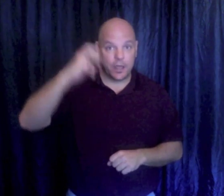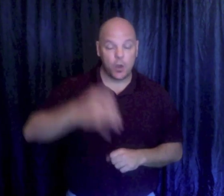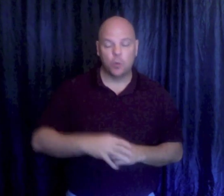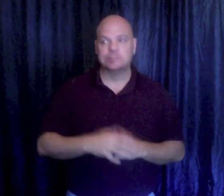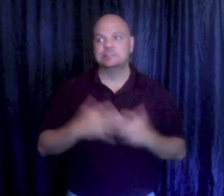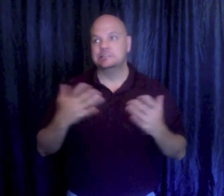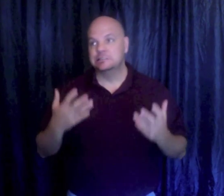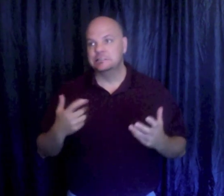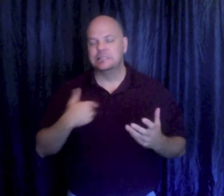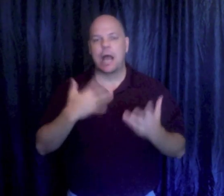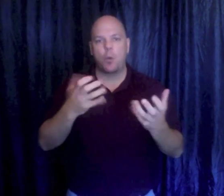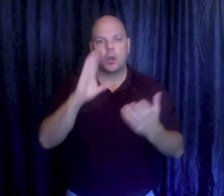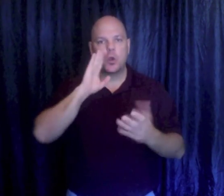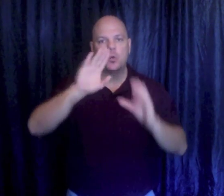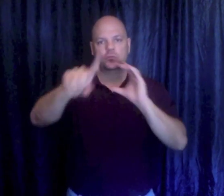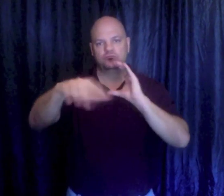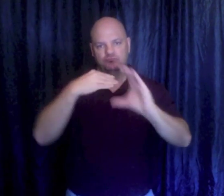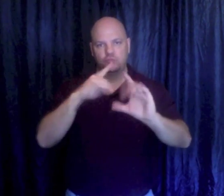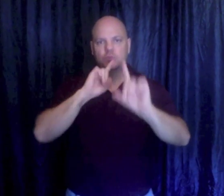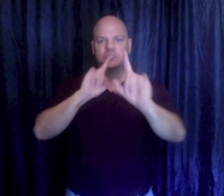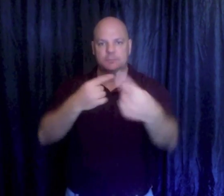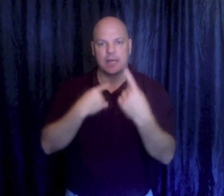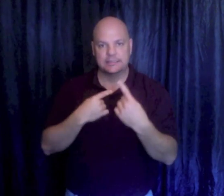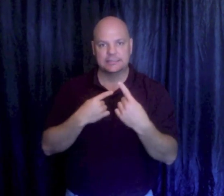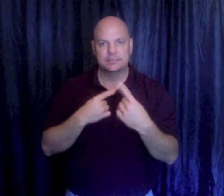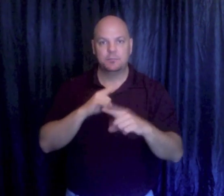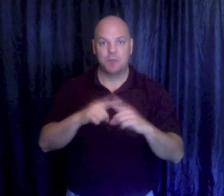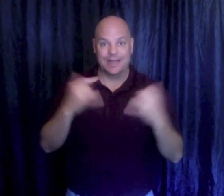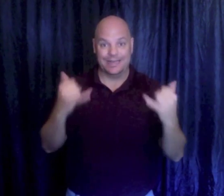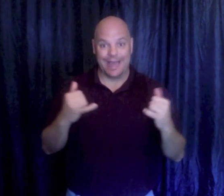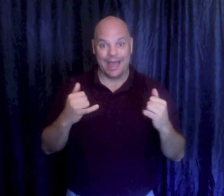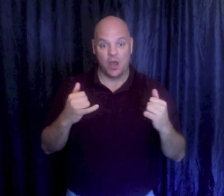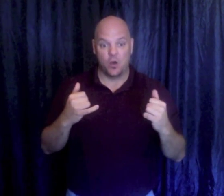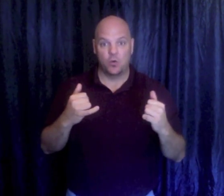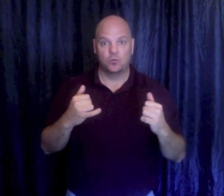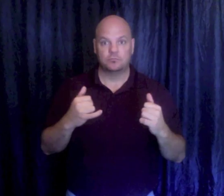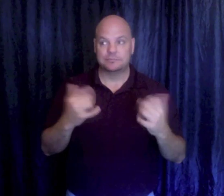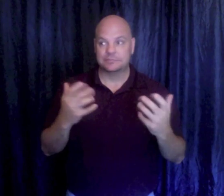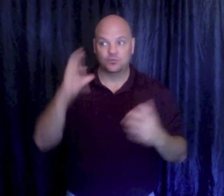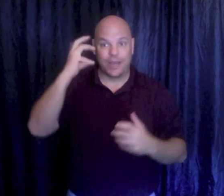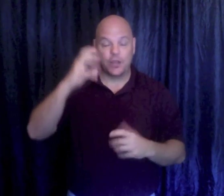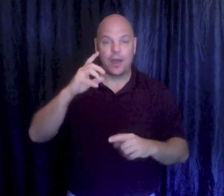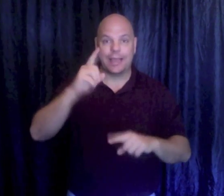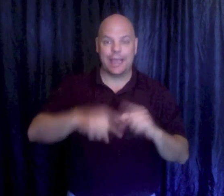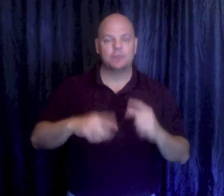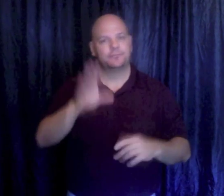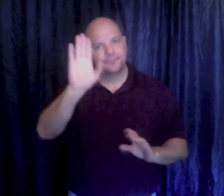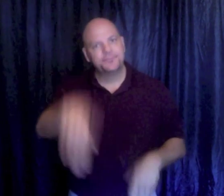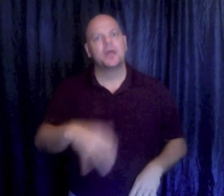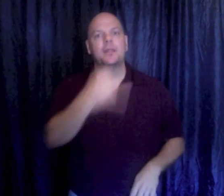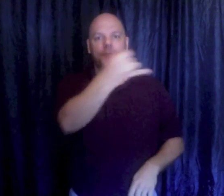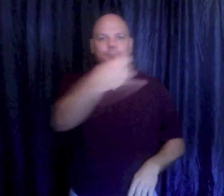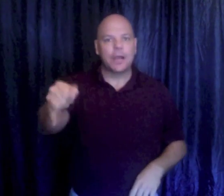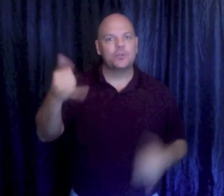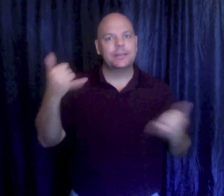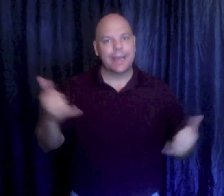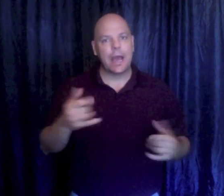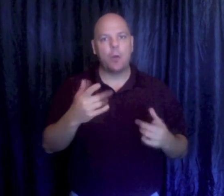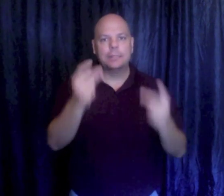to know your responses, and I'm not getting it directly. See, there's a boundary right there. I don't have the immediate